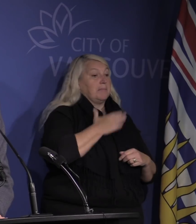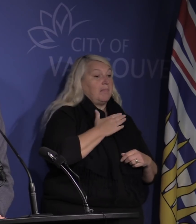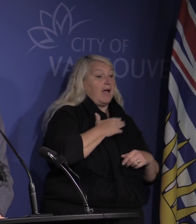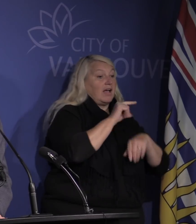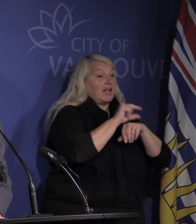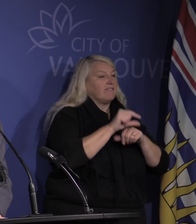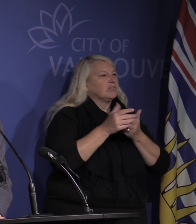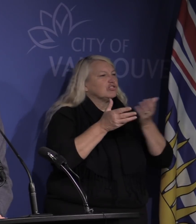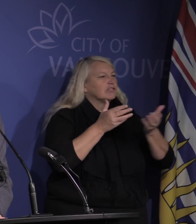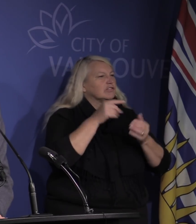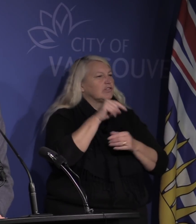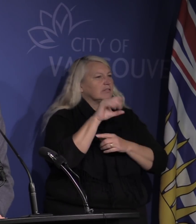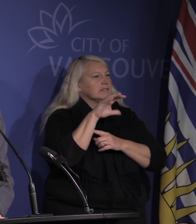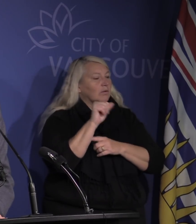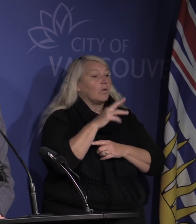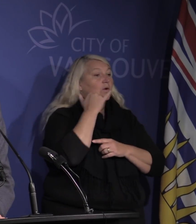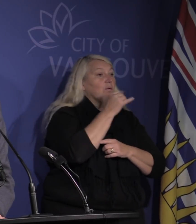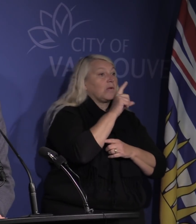myselfserve.gov.bc.ca or calling